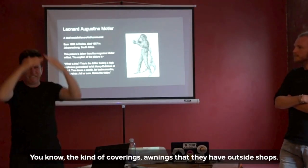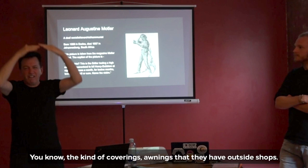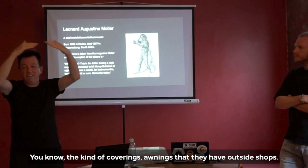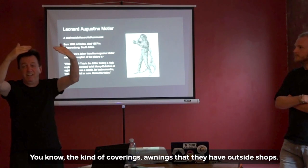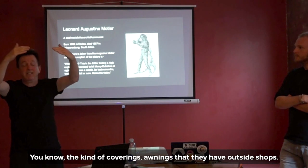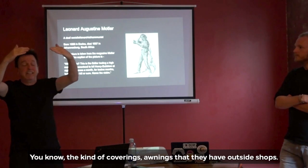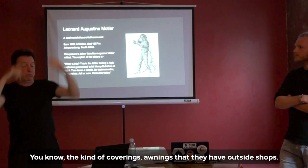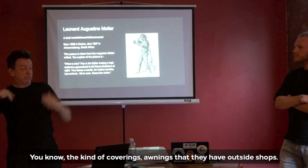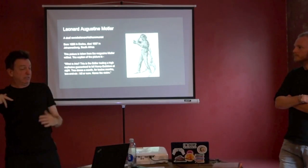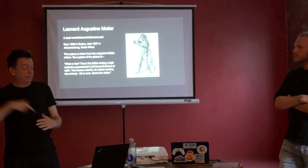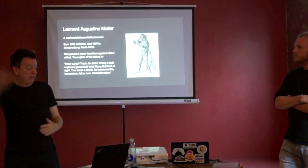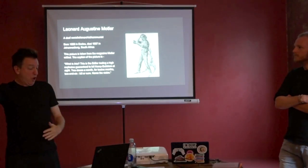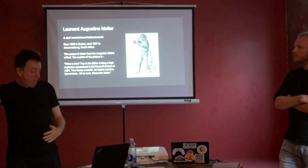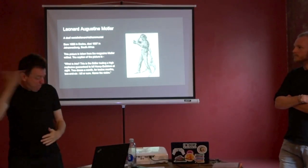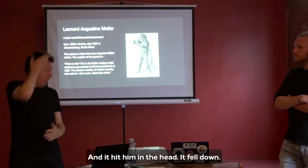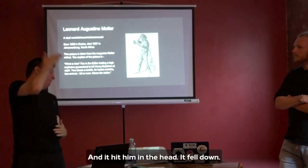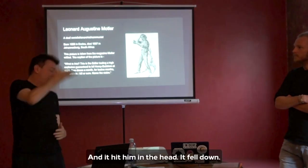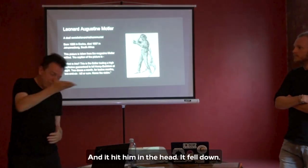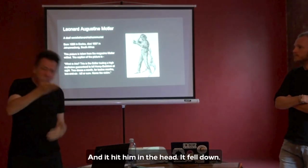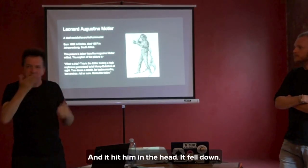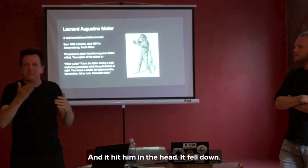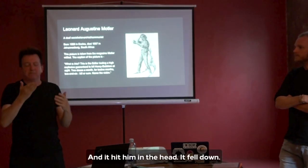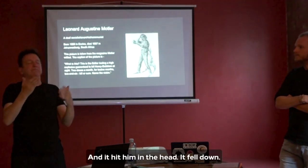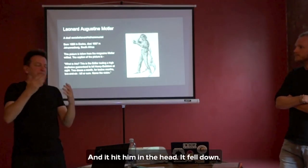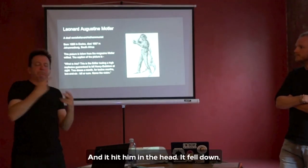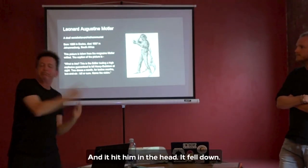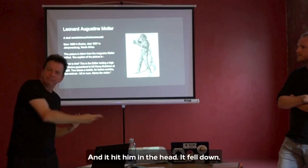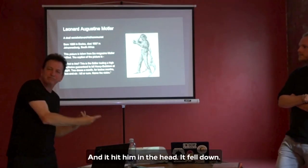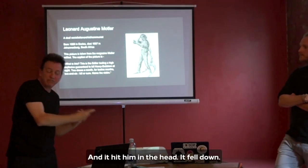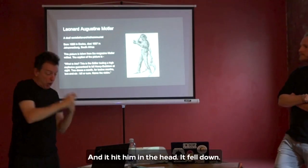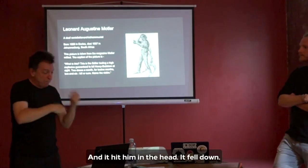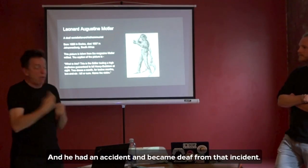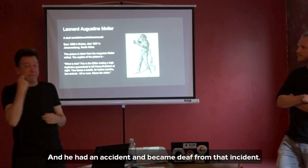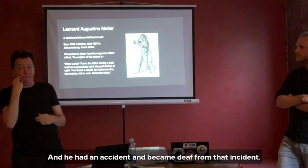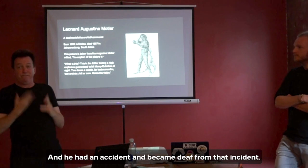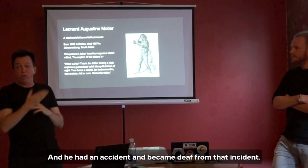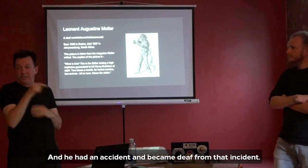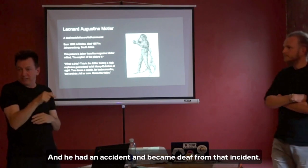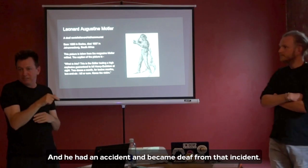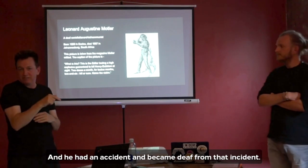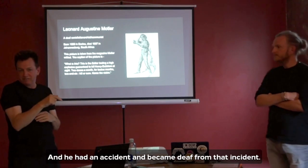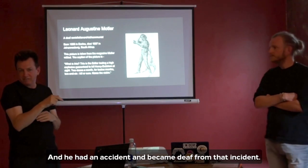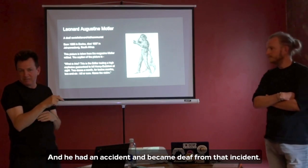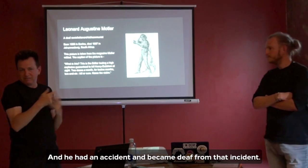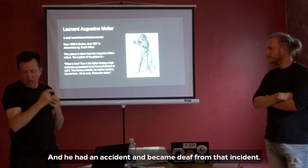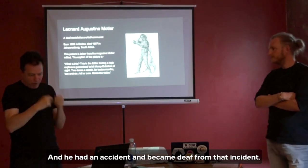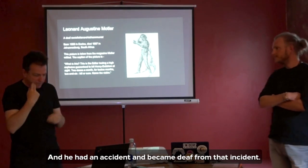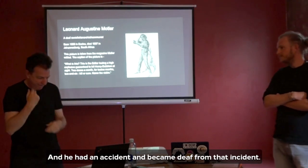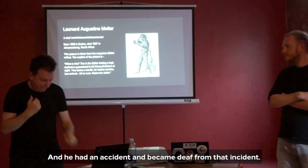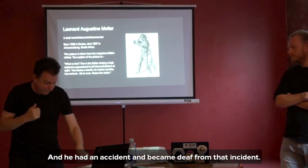have outside the shop, and it hit him in the head, it fell down, he had an accident and became deaf from that accident.